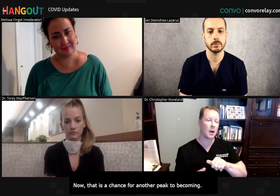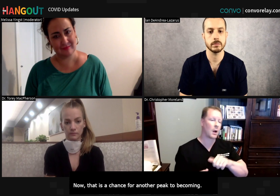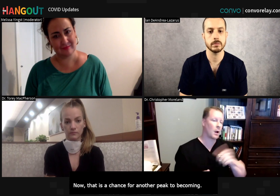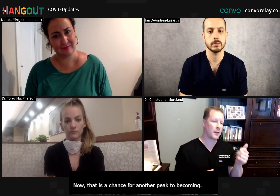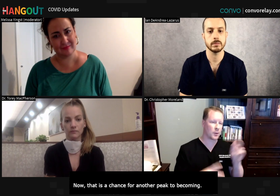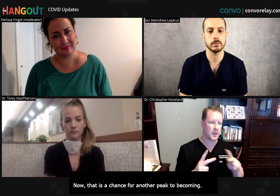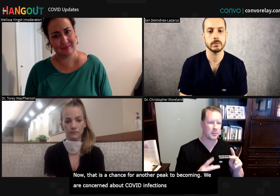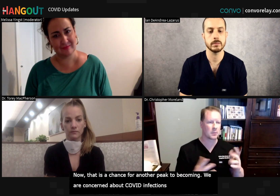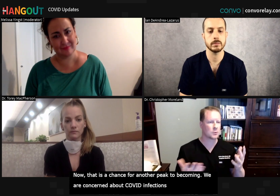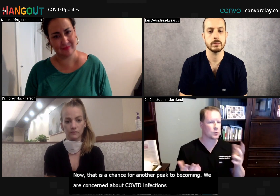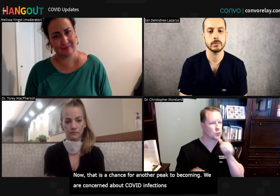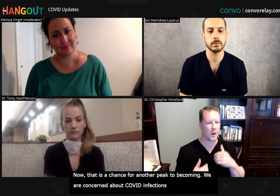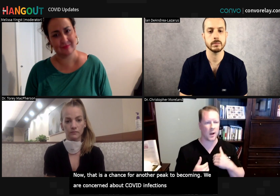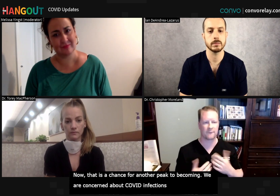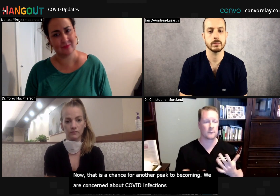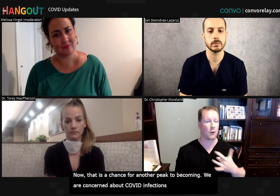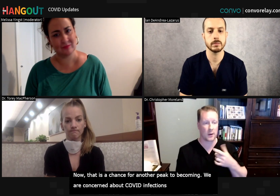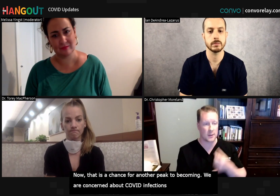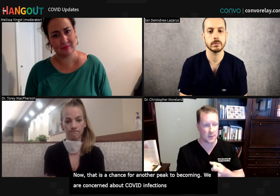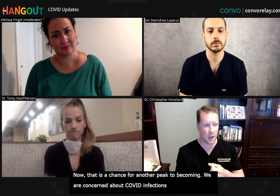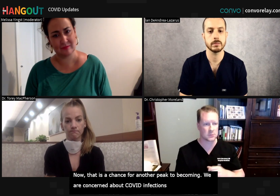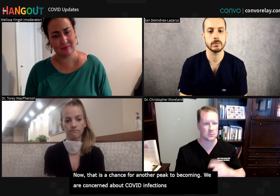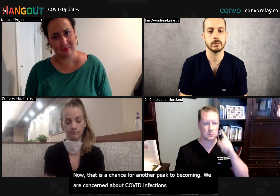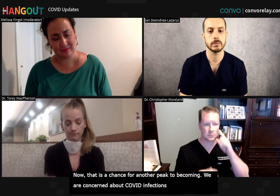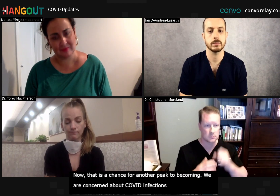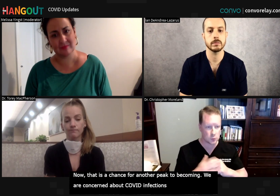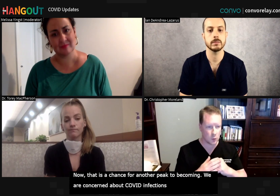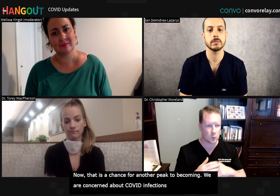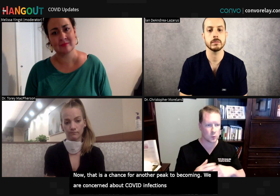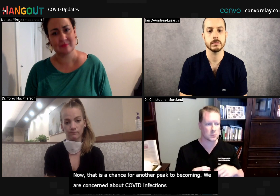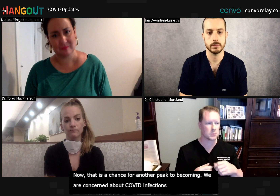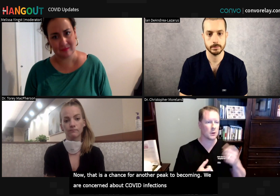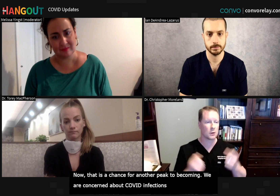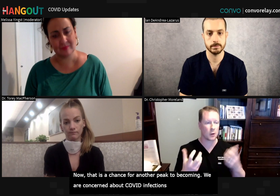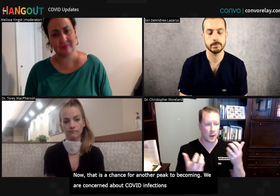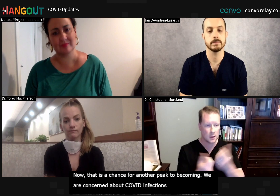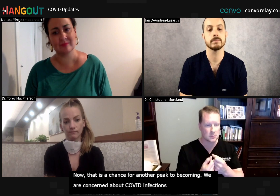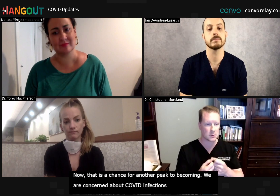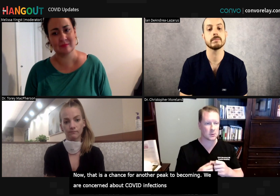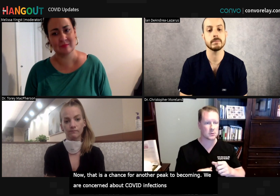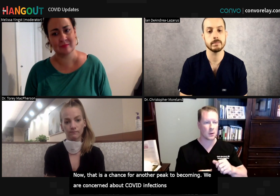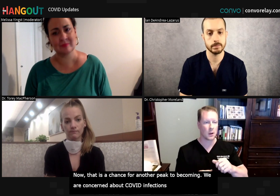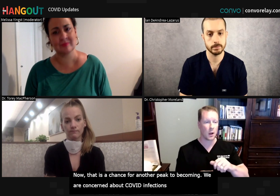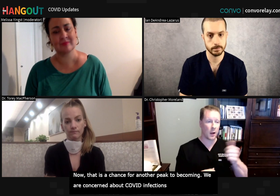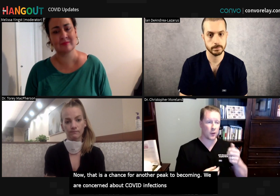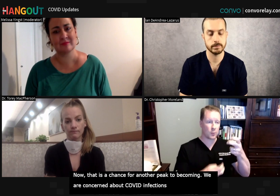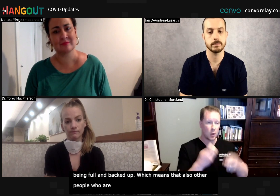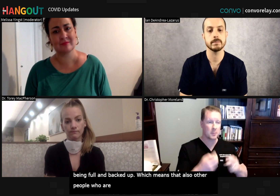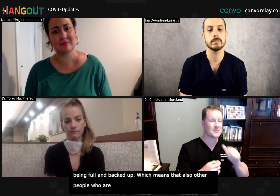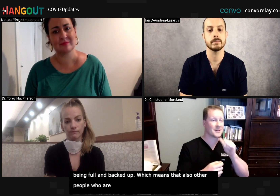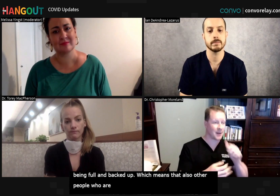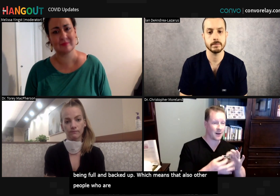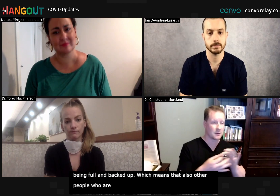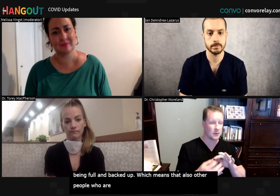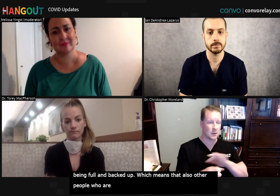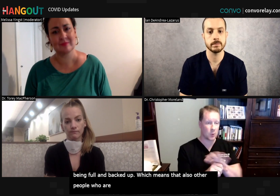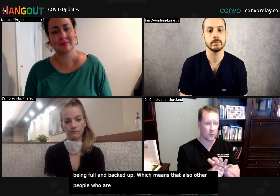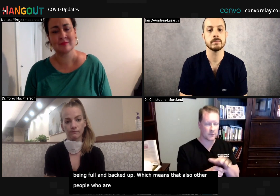full and backed up, which means that also other people who are having other medical issues, strokes, car accidents,